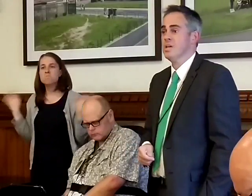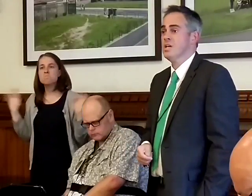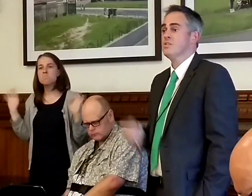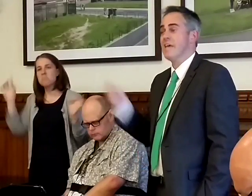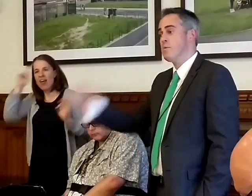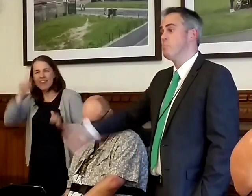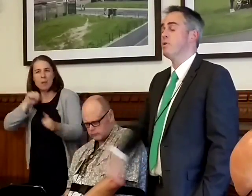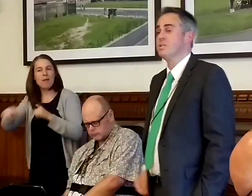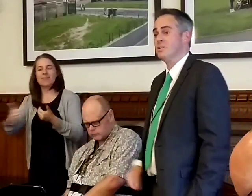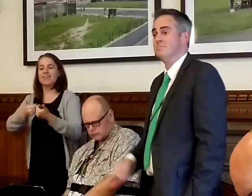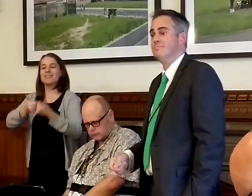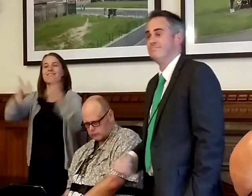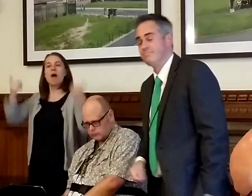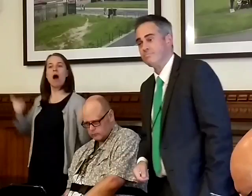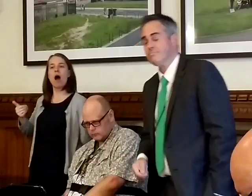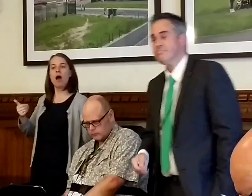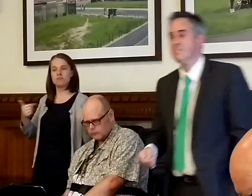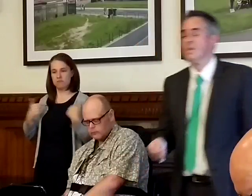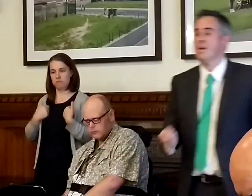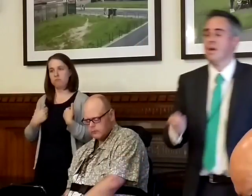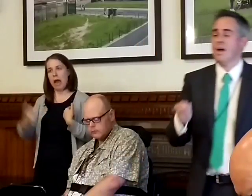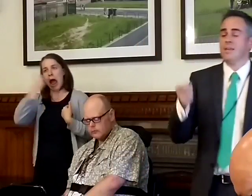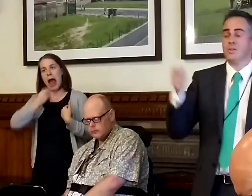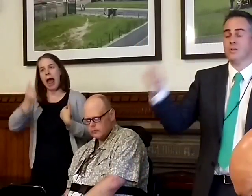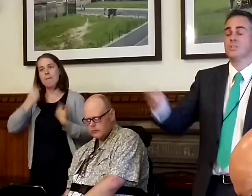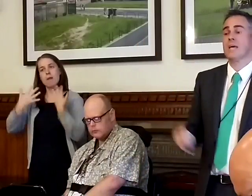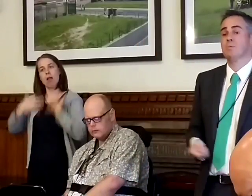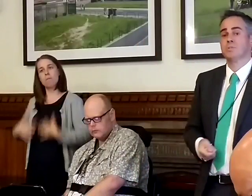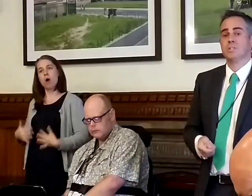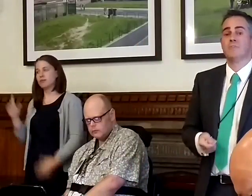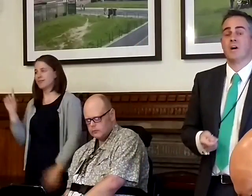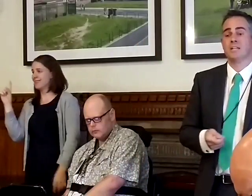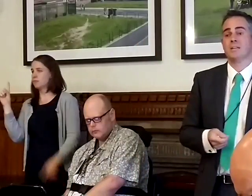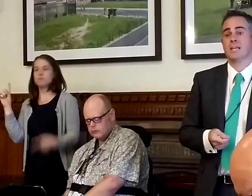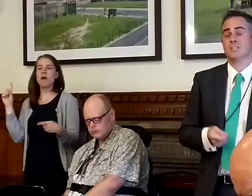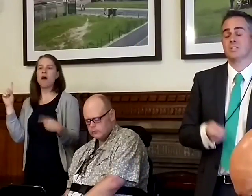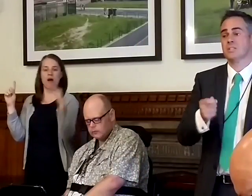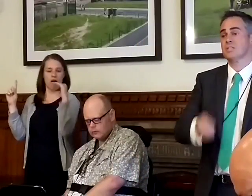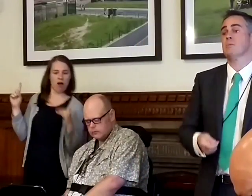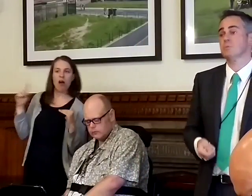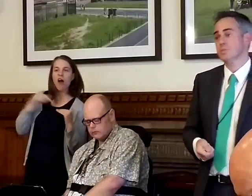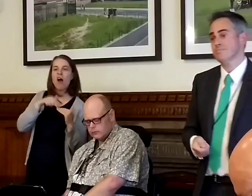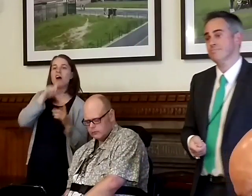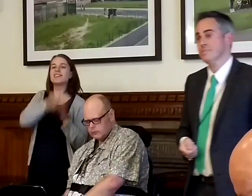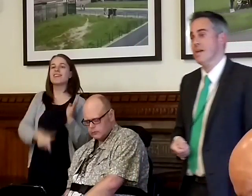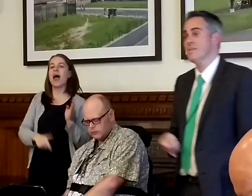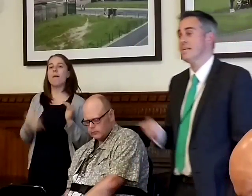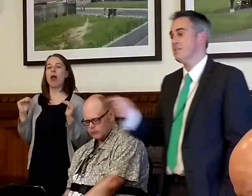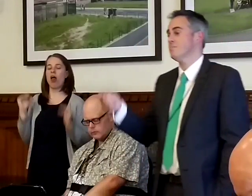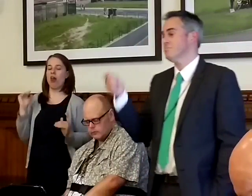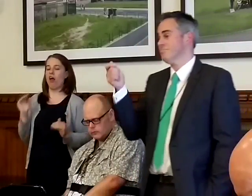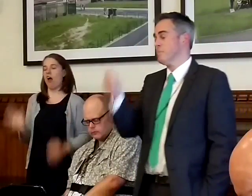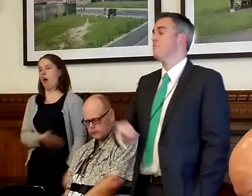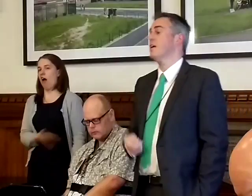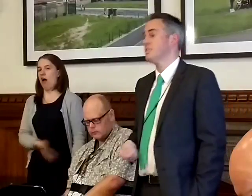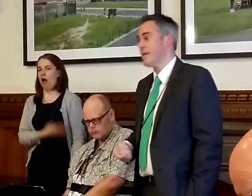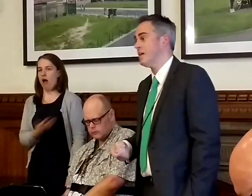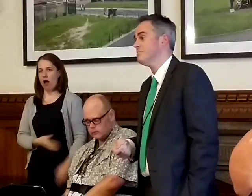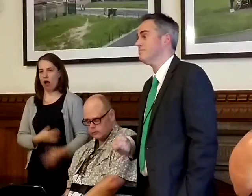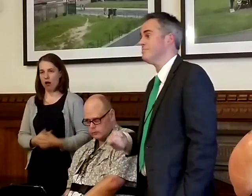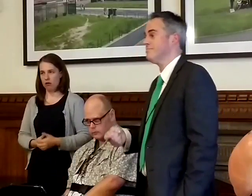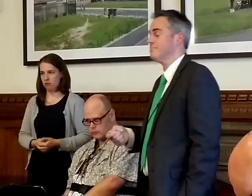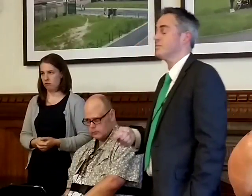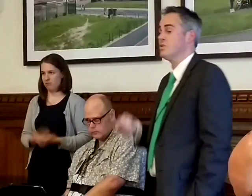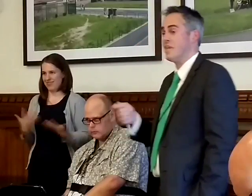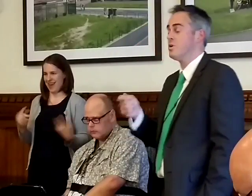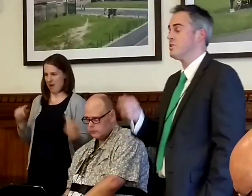communities. So the able-bodied, the non-disabled are divided against the disabled, and they let fight